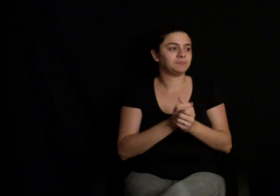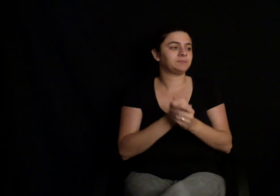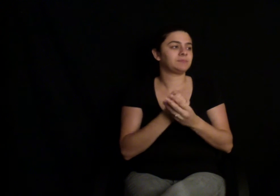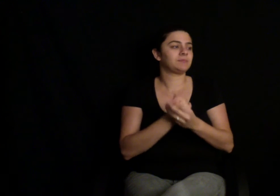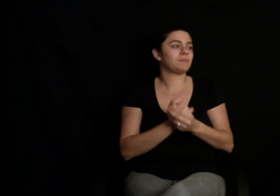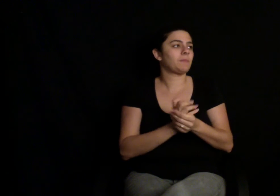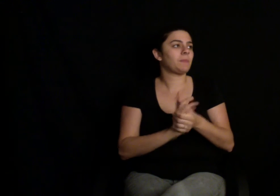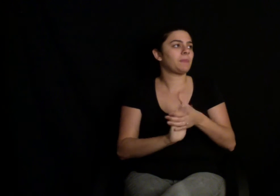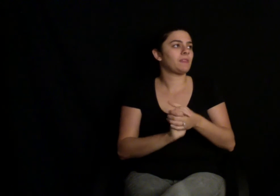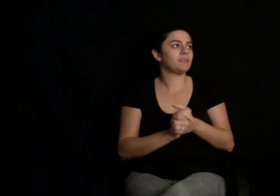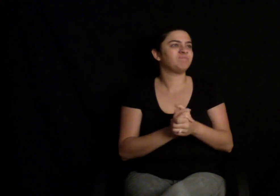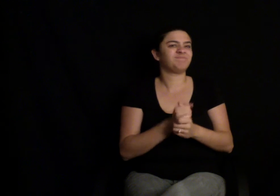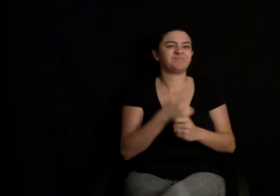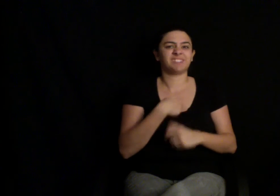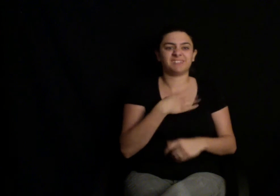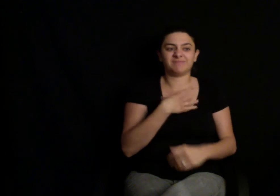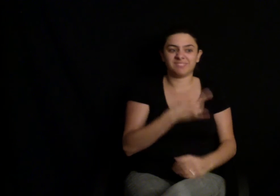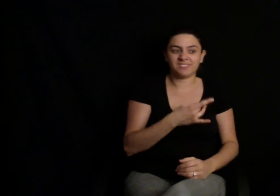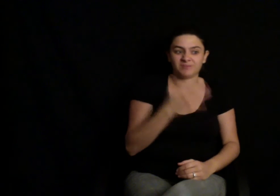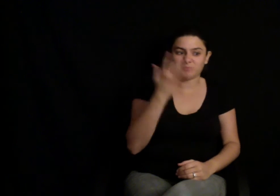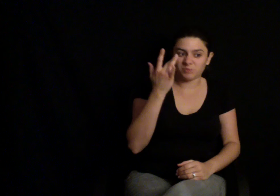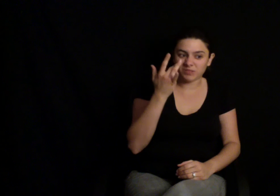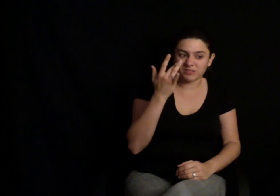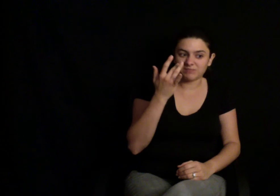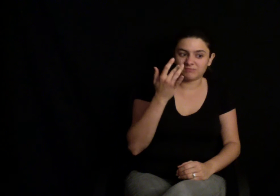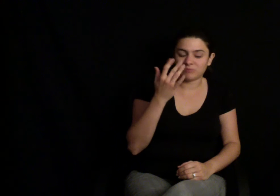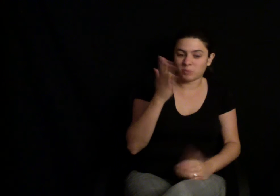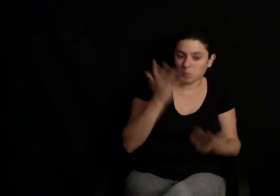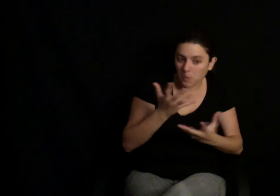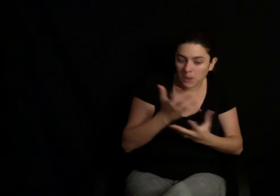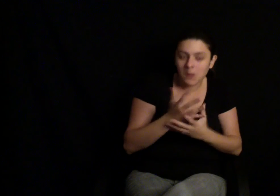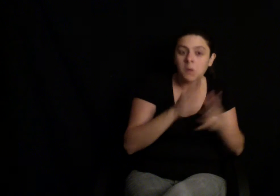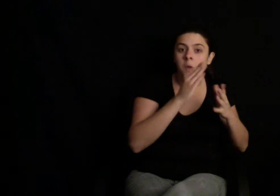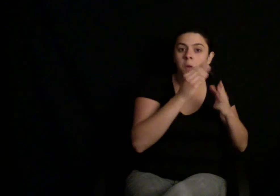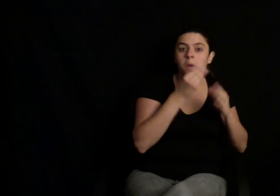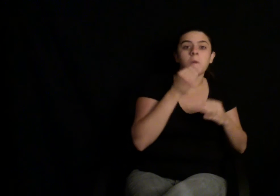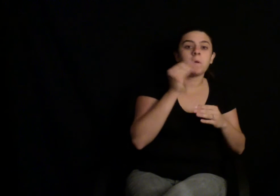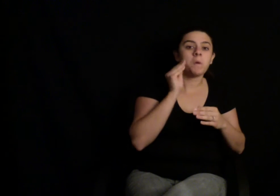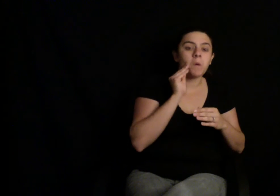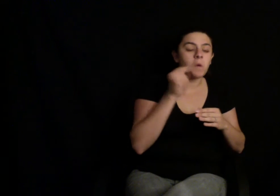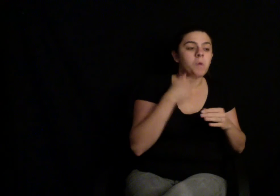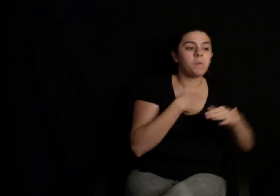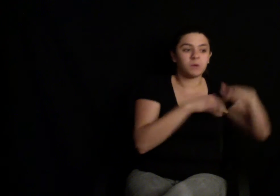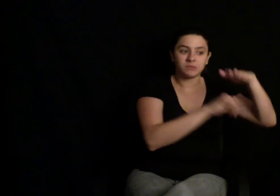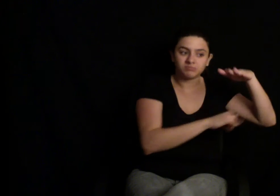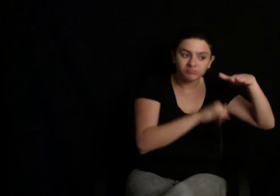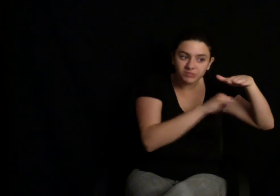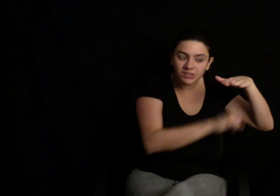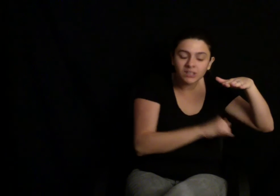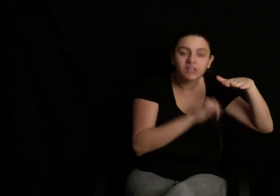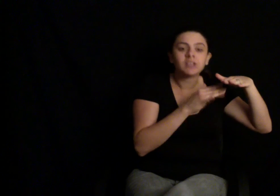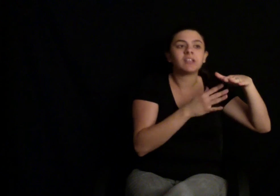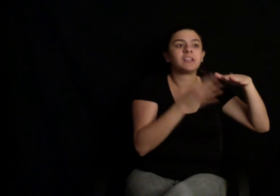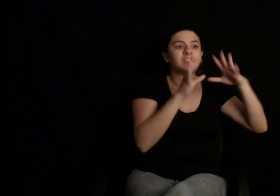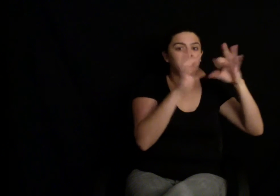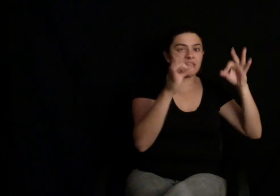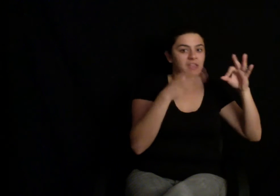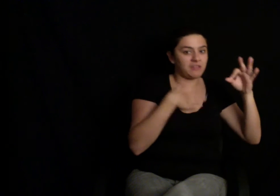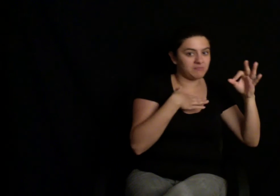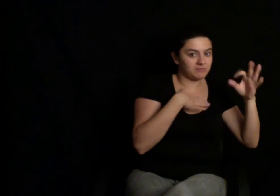with cats and friends. I'm not really one to appreciate being pointed at and whispered about. So for a little bit